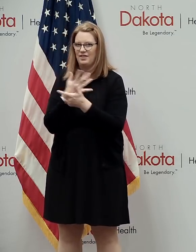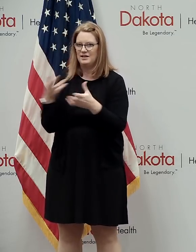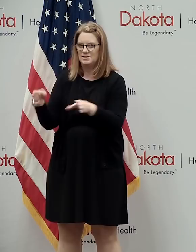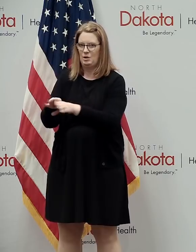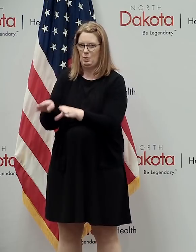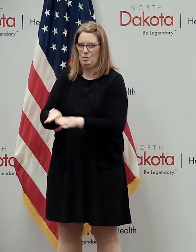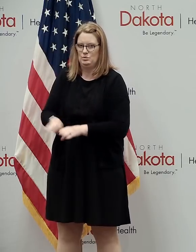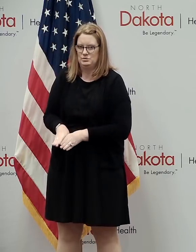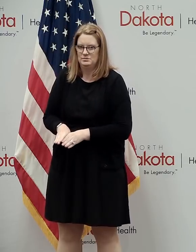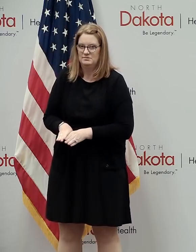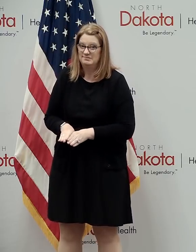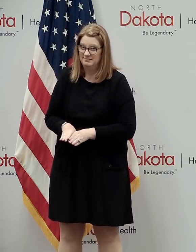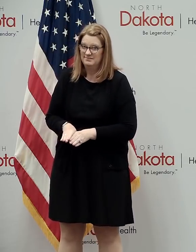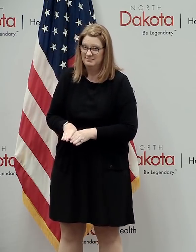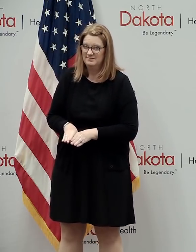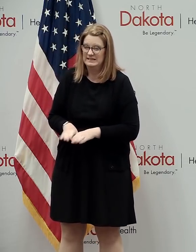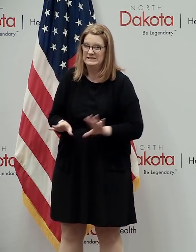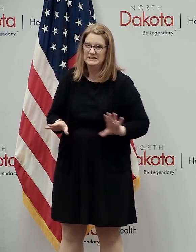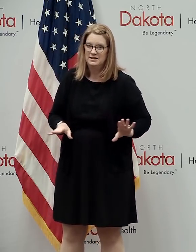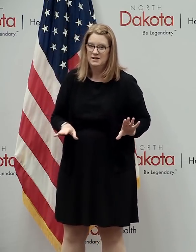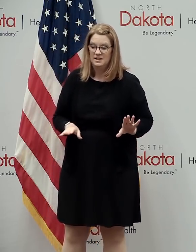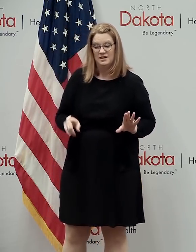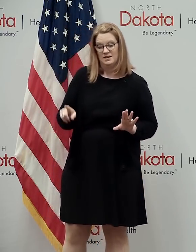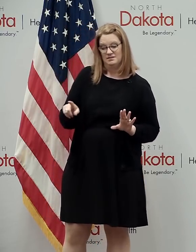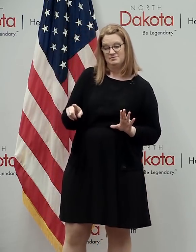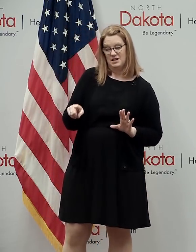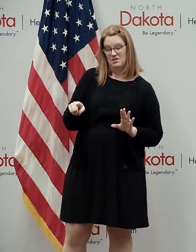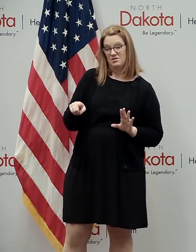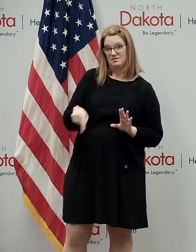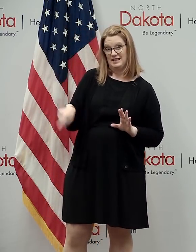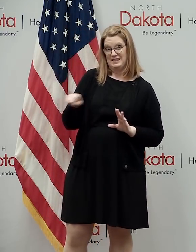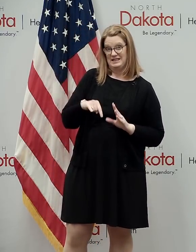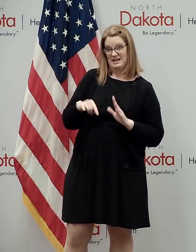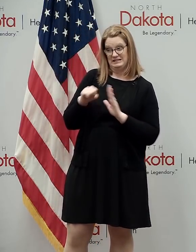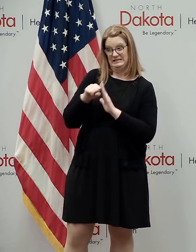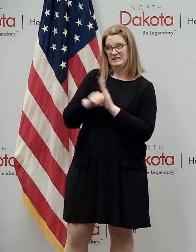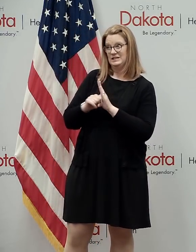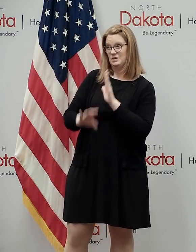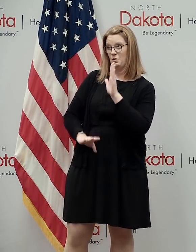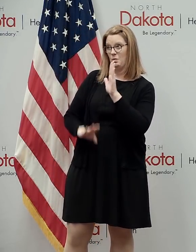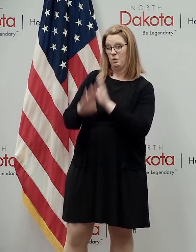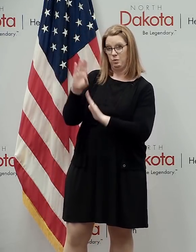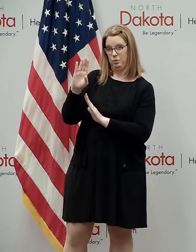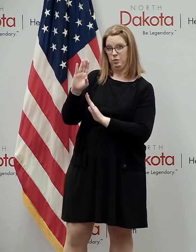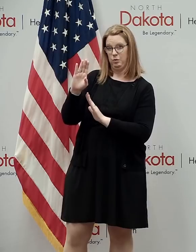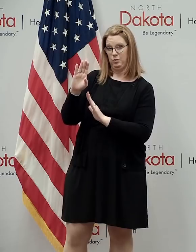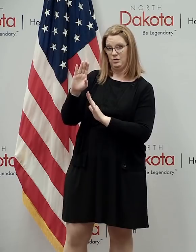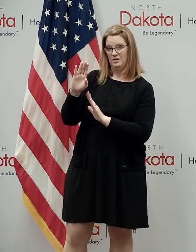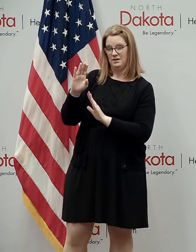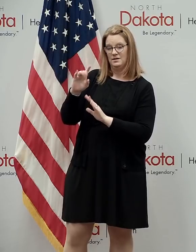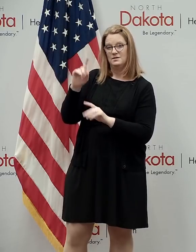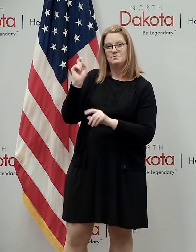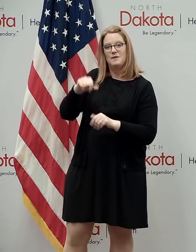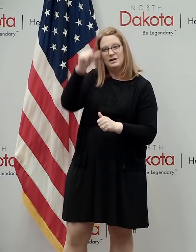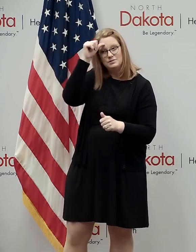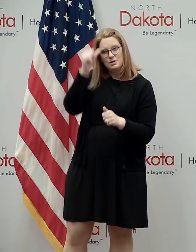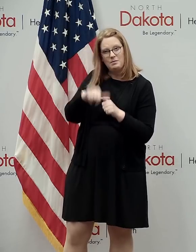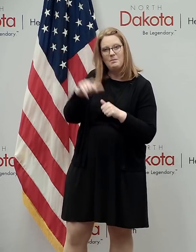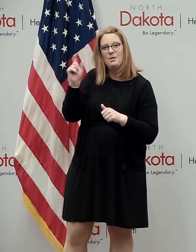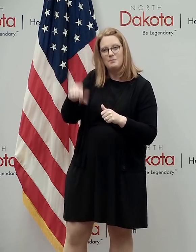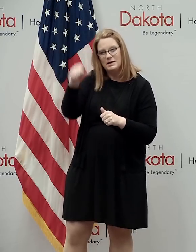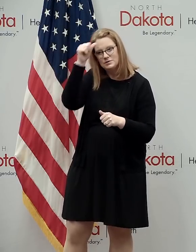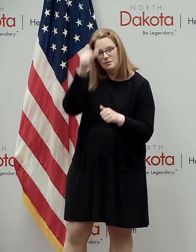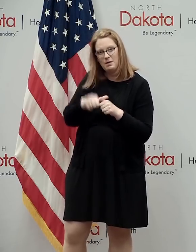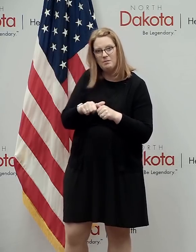These states are experiencing resurgences of varying degrees. We need to remember that we can't